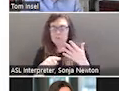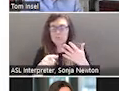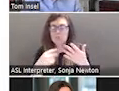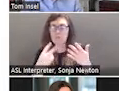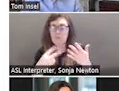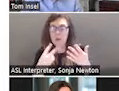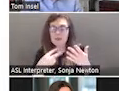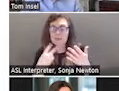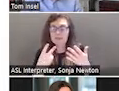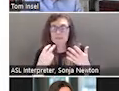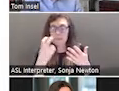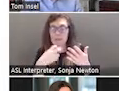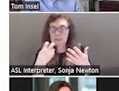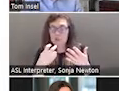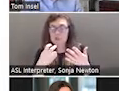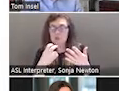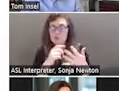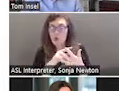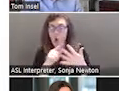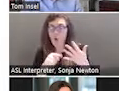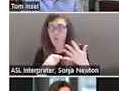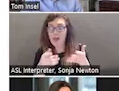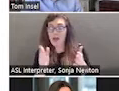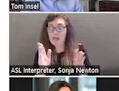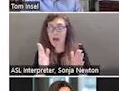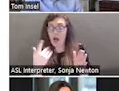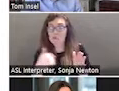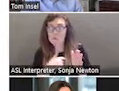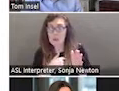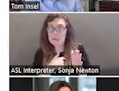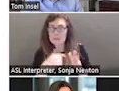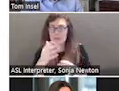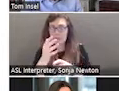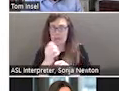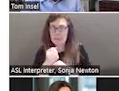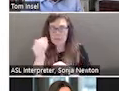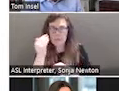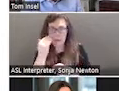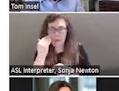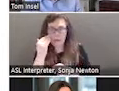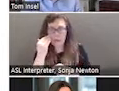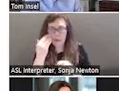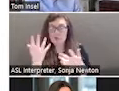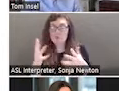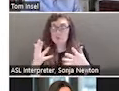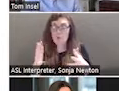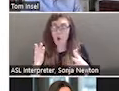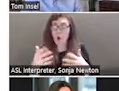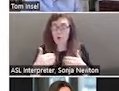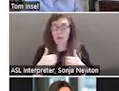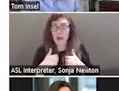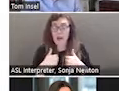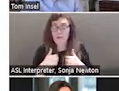in a way that allows us to get insights that you might have already obtained as a master